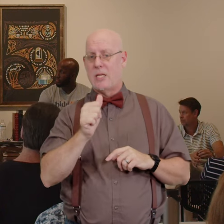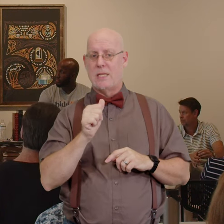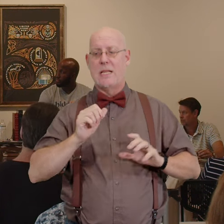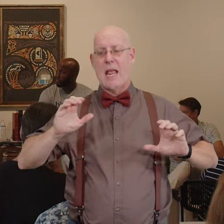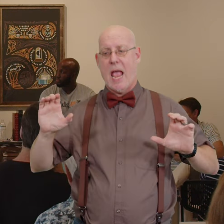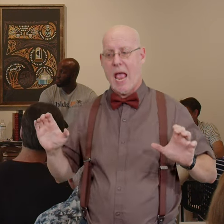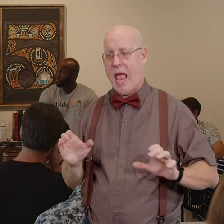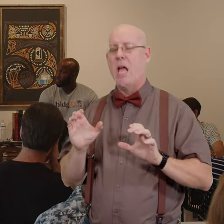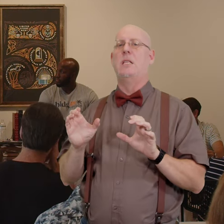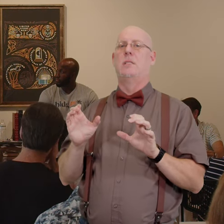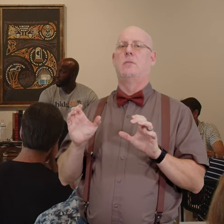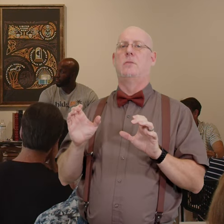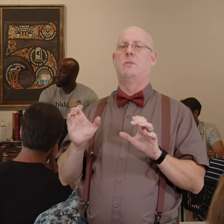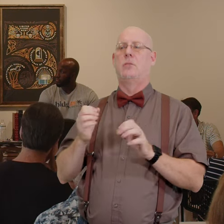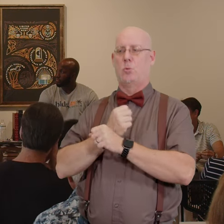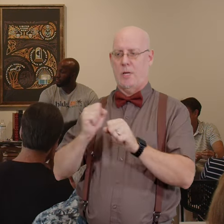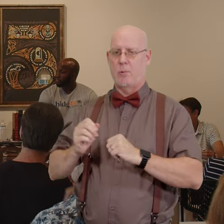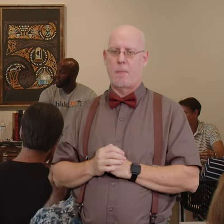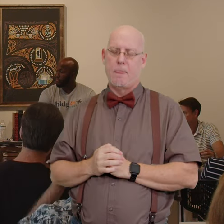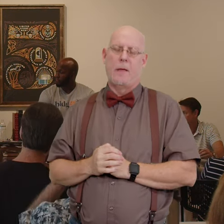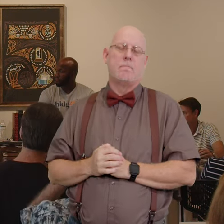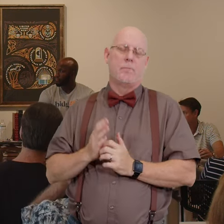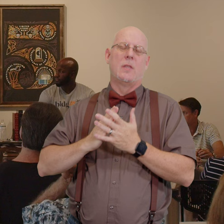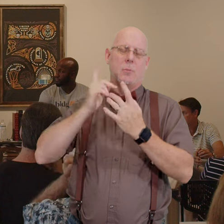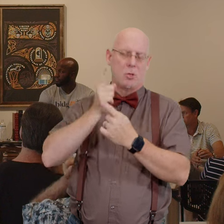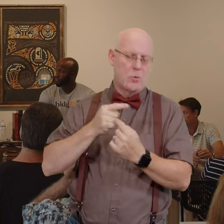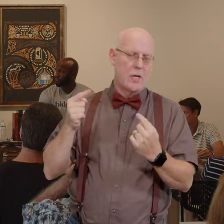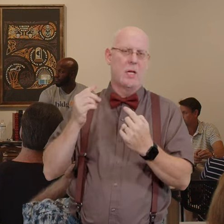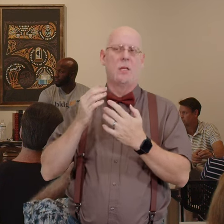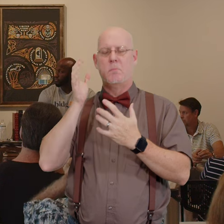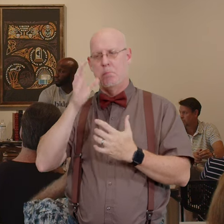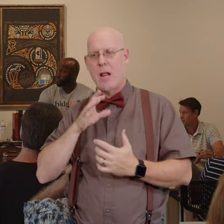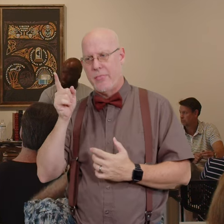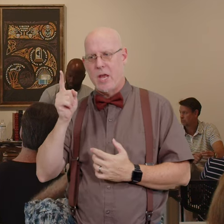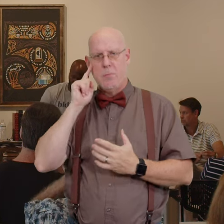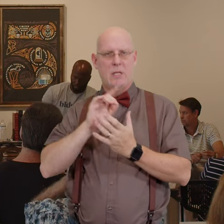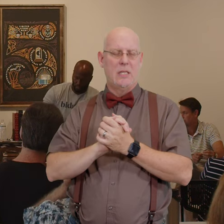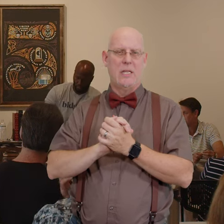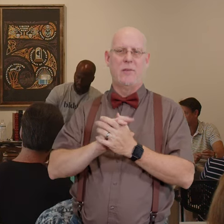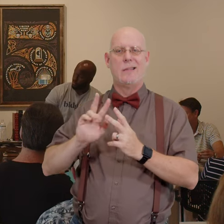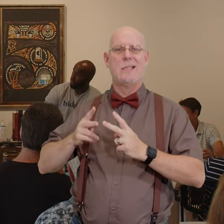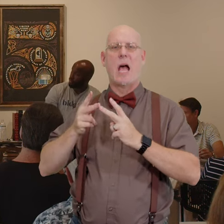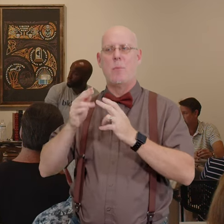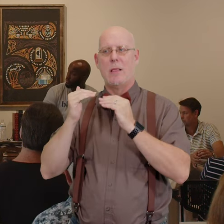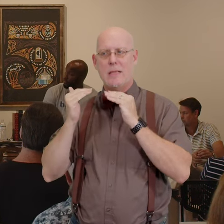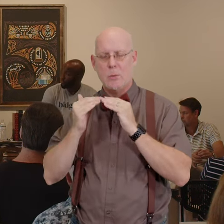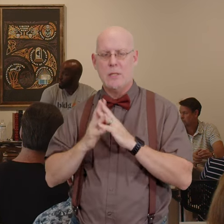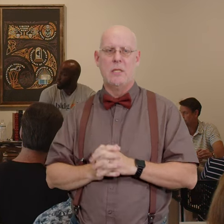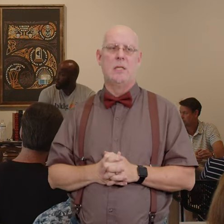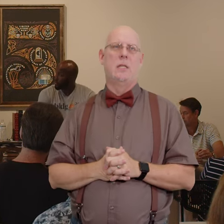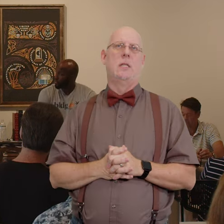and is active in redemption. And there's been some disagreement, and there's some guys out there who believe in double predestination